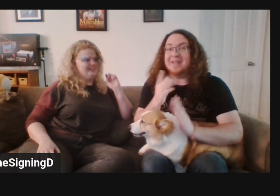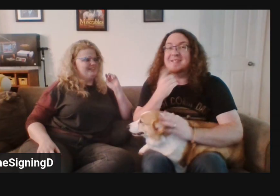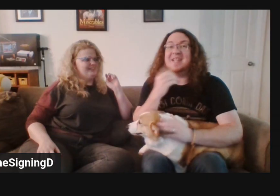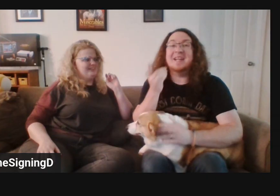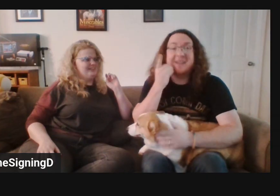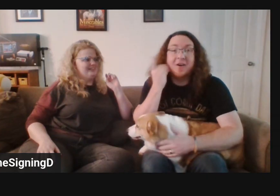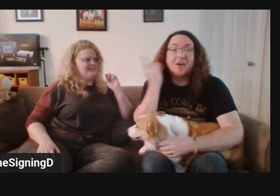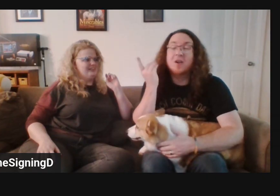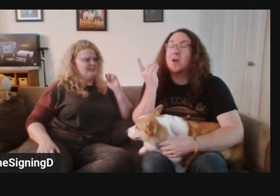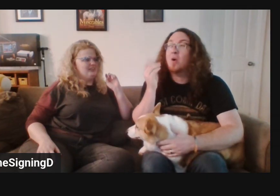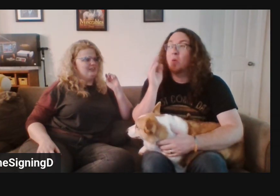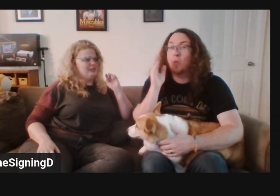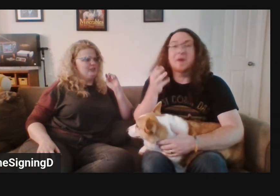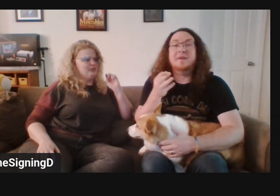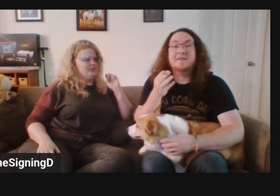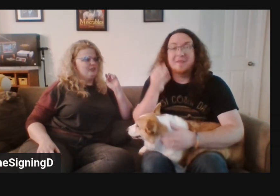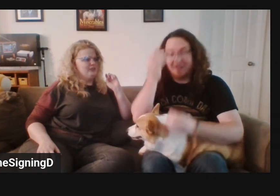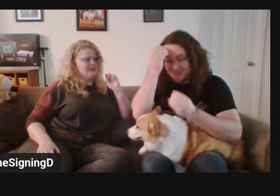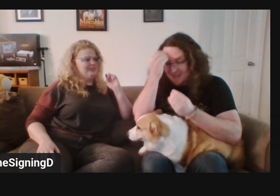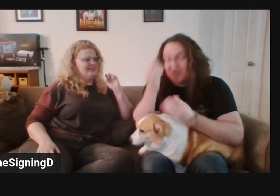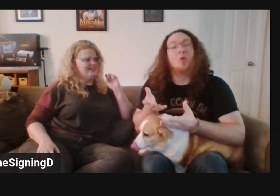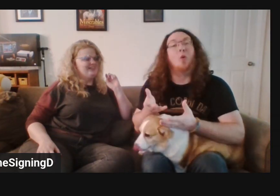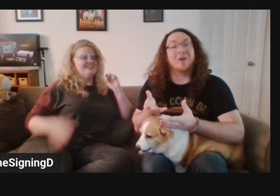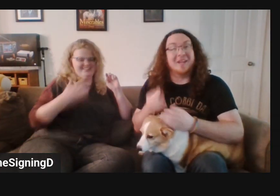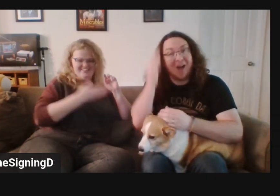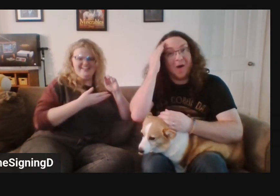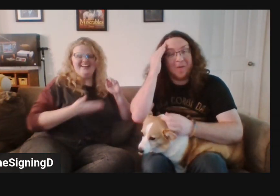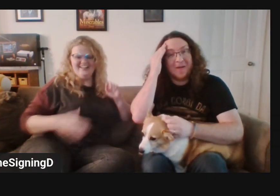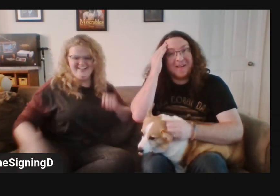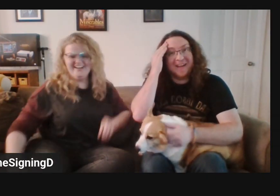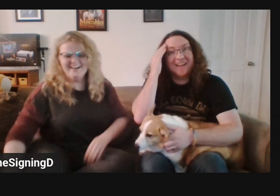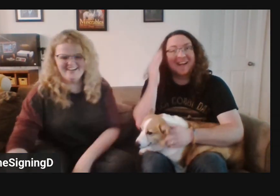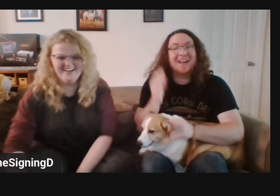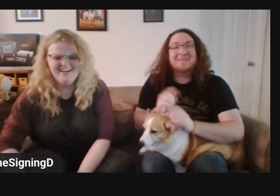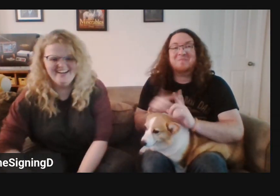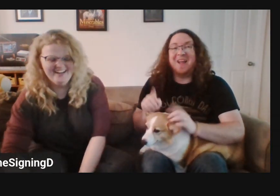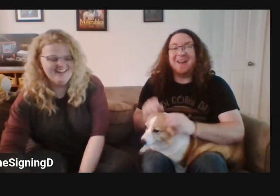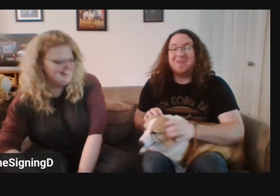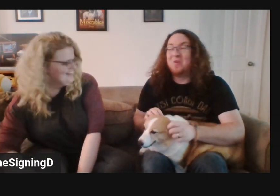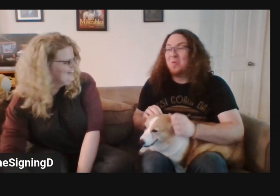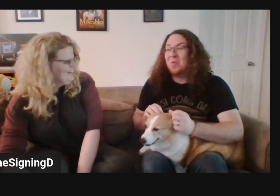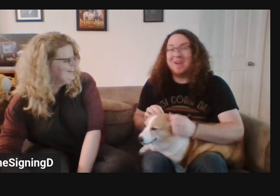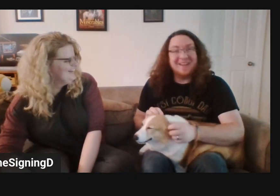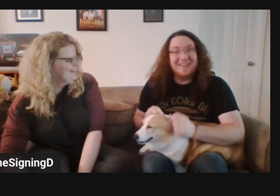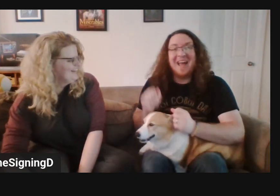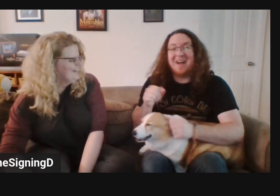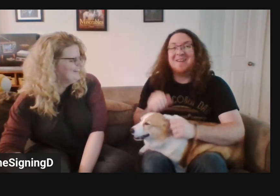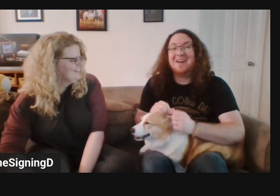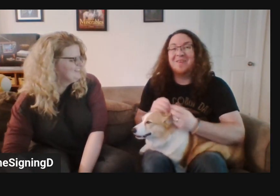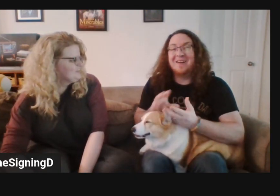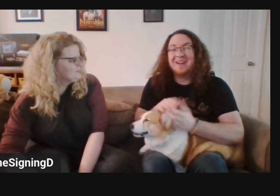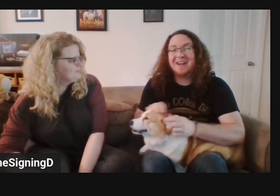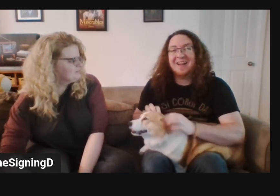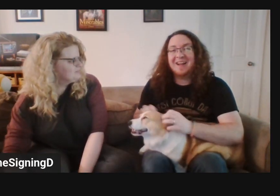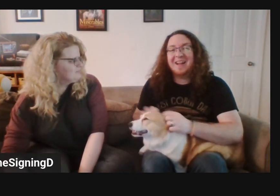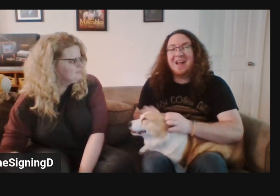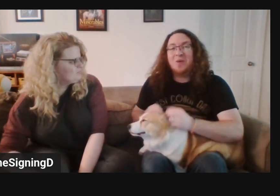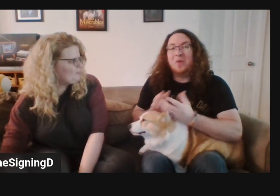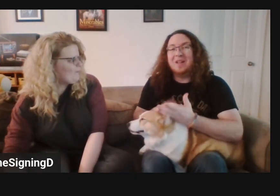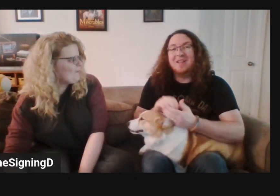secret way to say dinner, would let their Corgi know. But Exactly.